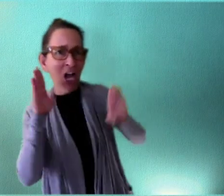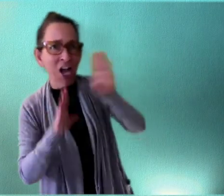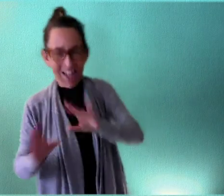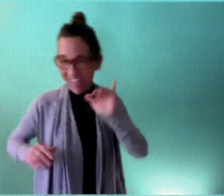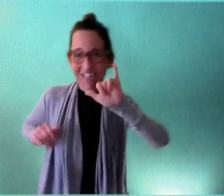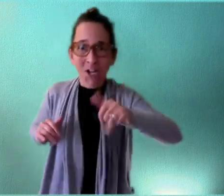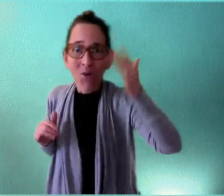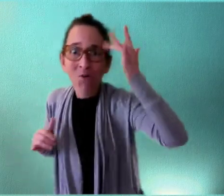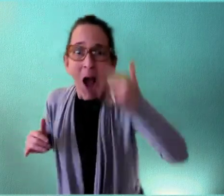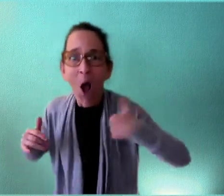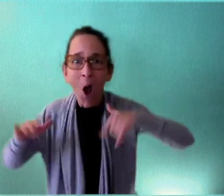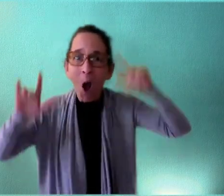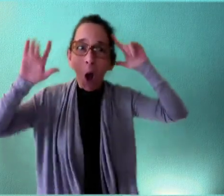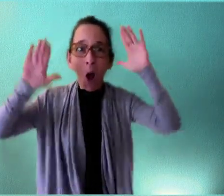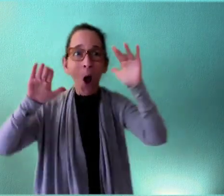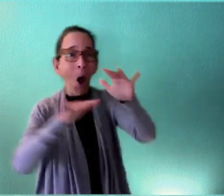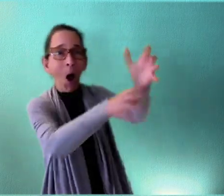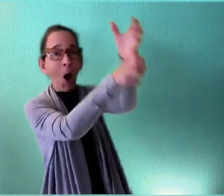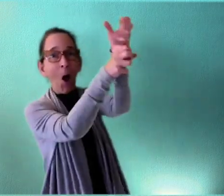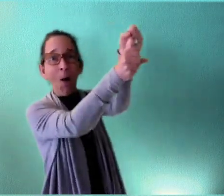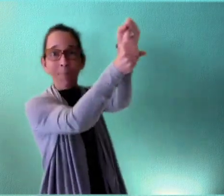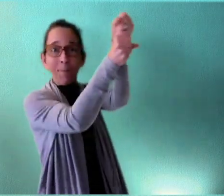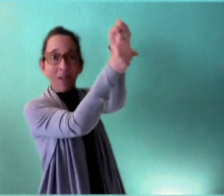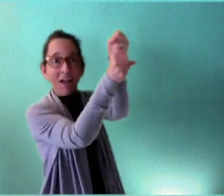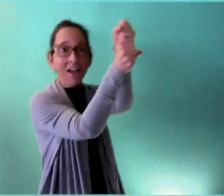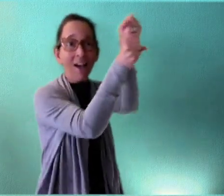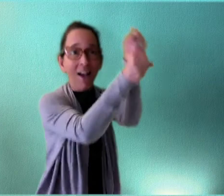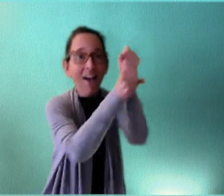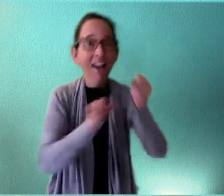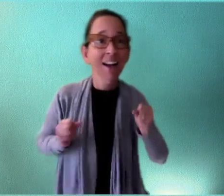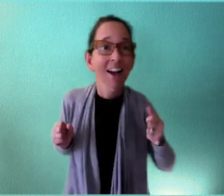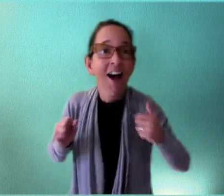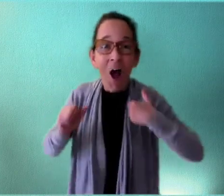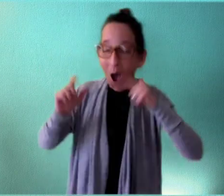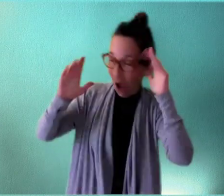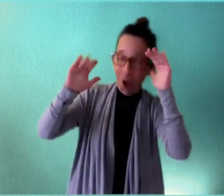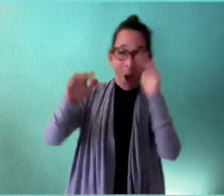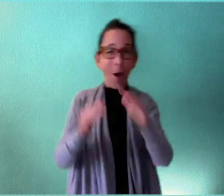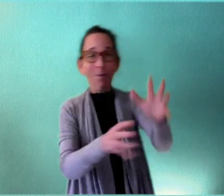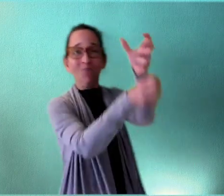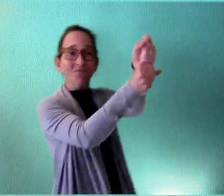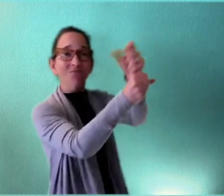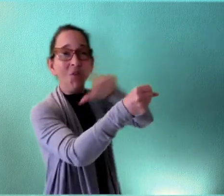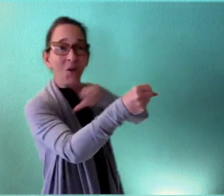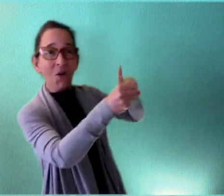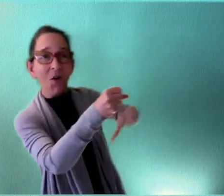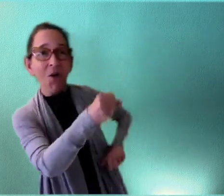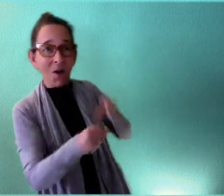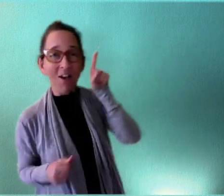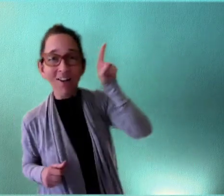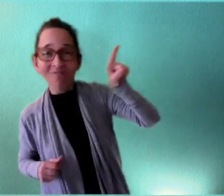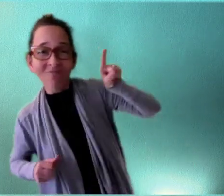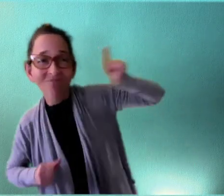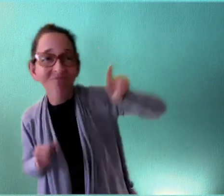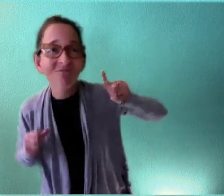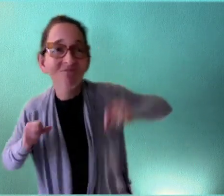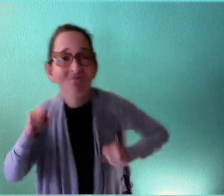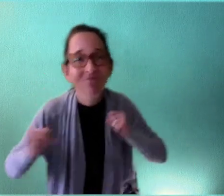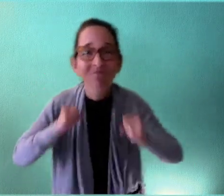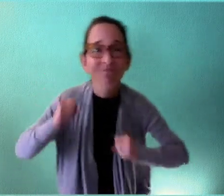around. That's why my hope is in, that's hope is in the Lord.